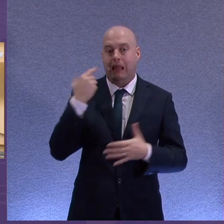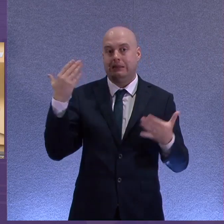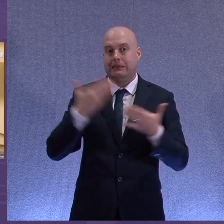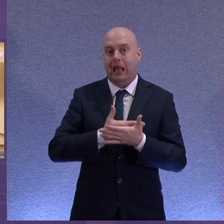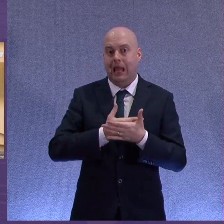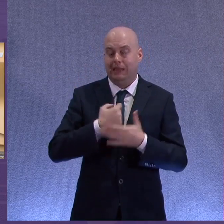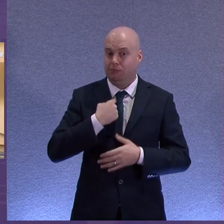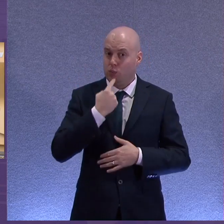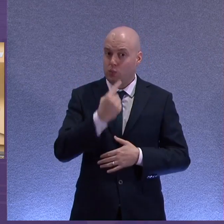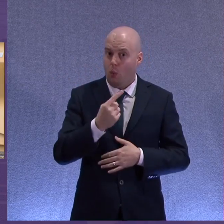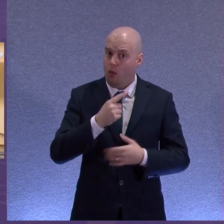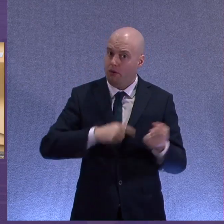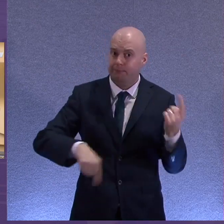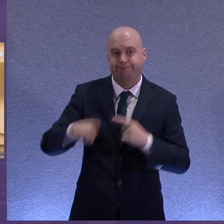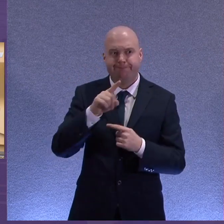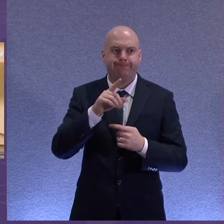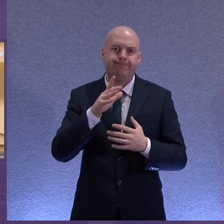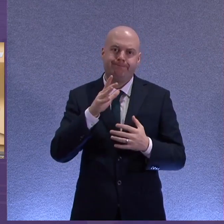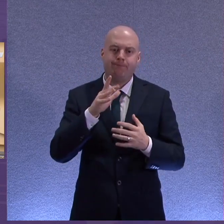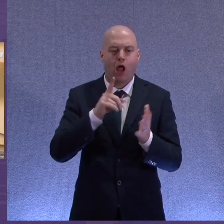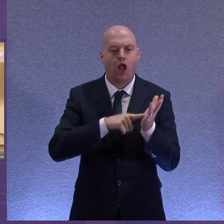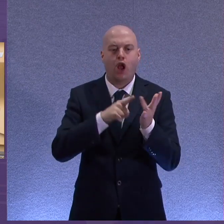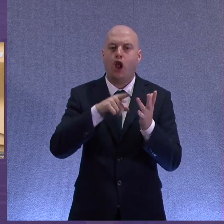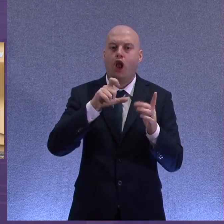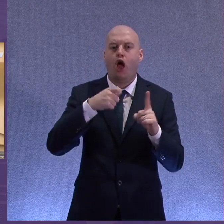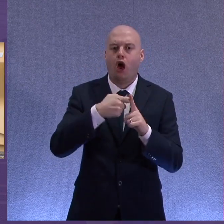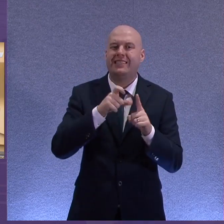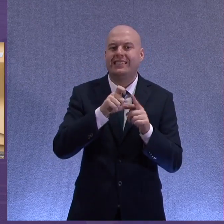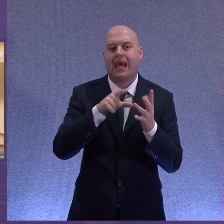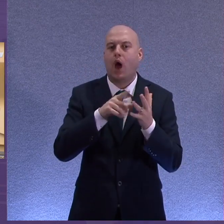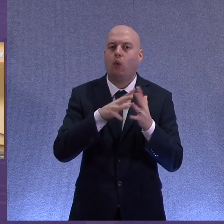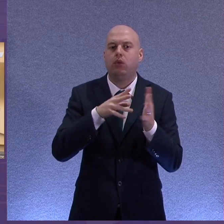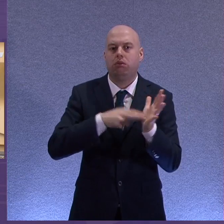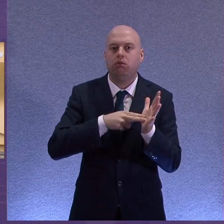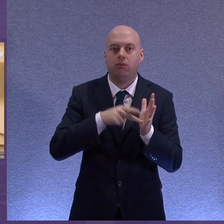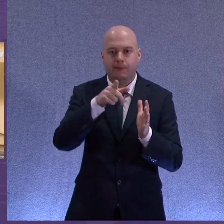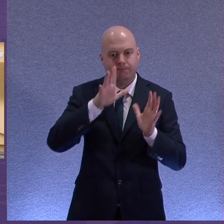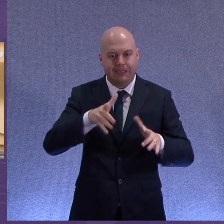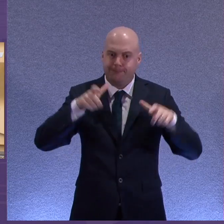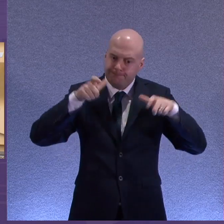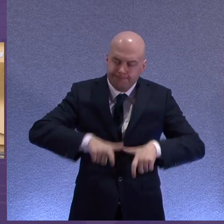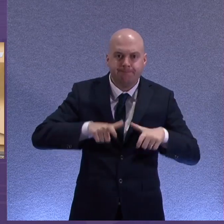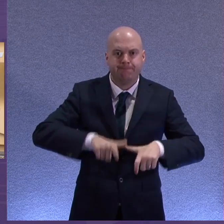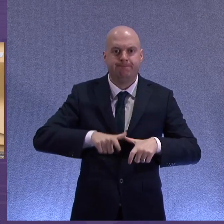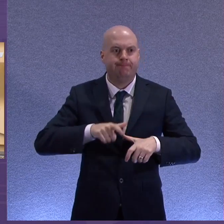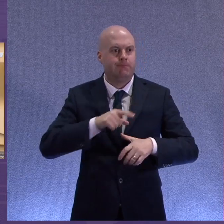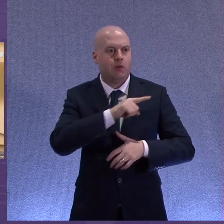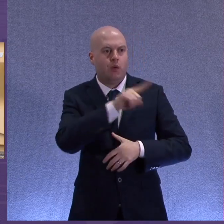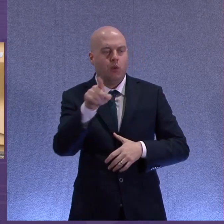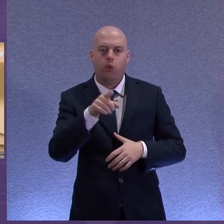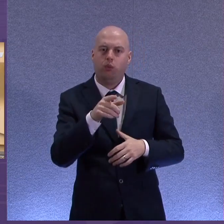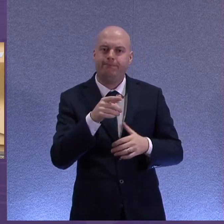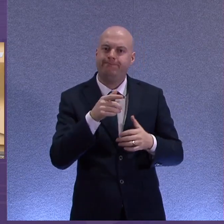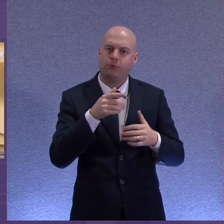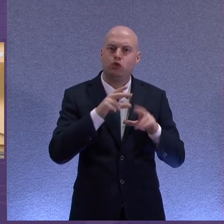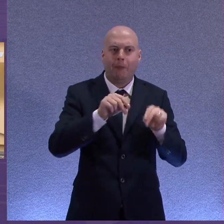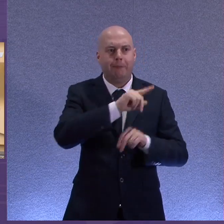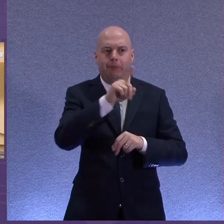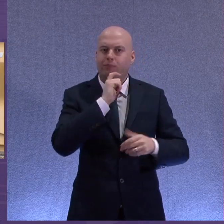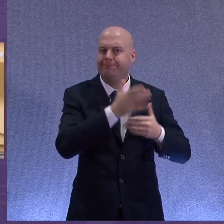single individual and business and organisation across our country. And they are truly unprecedented. But they